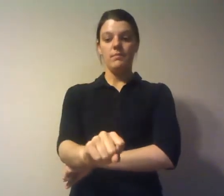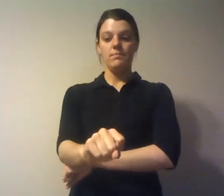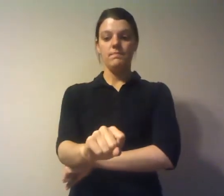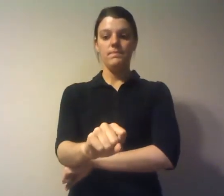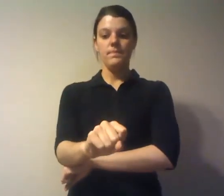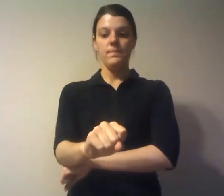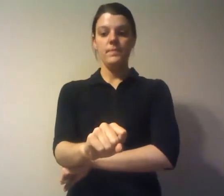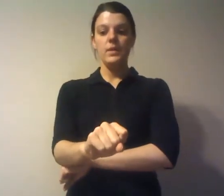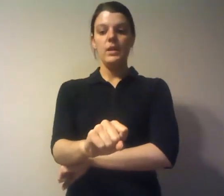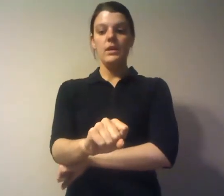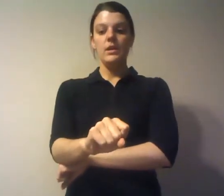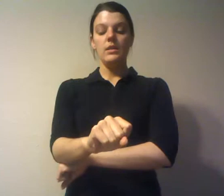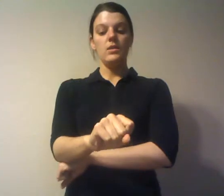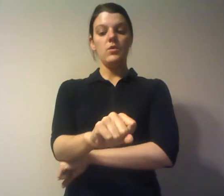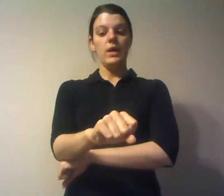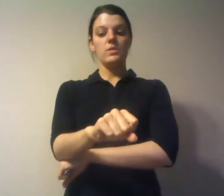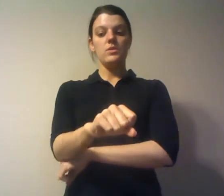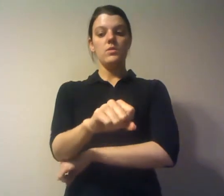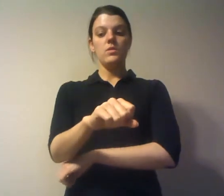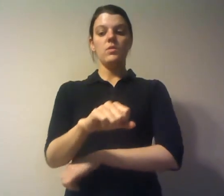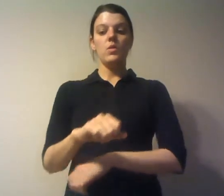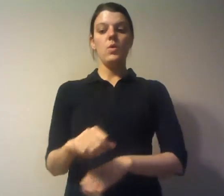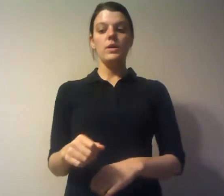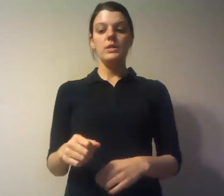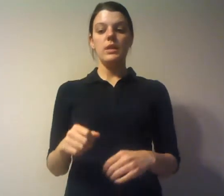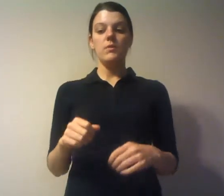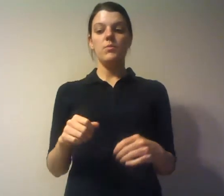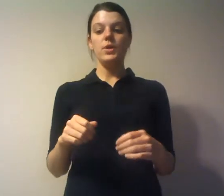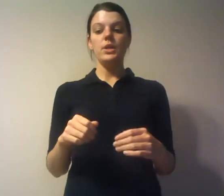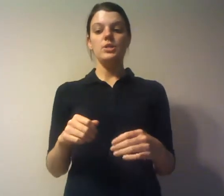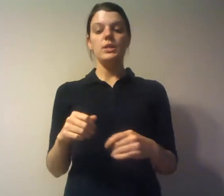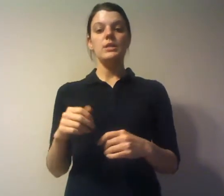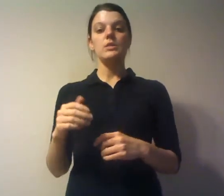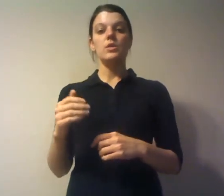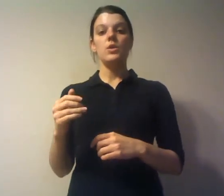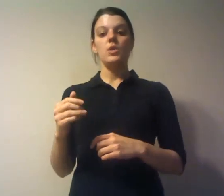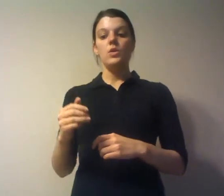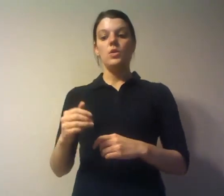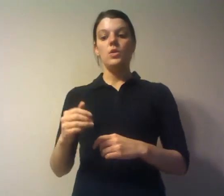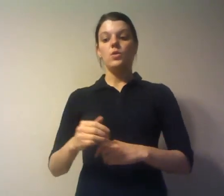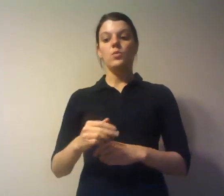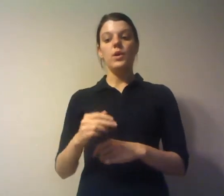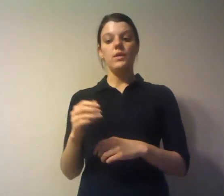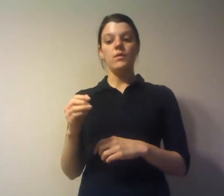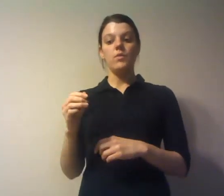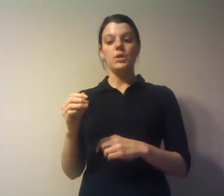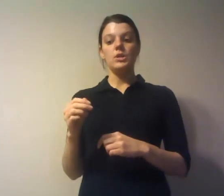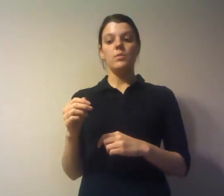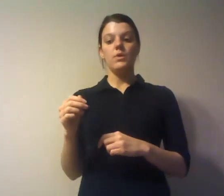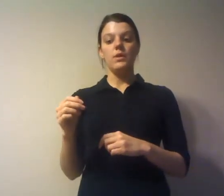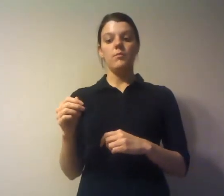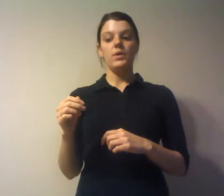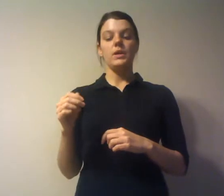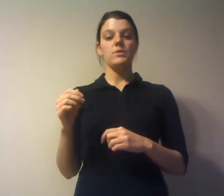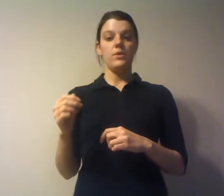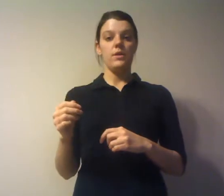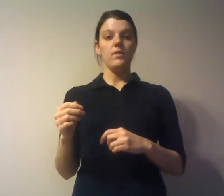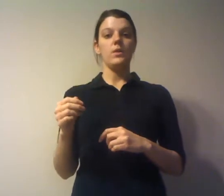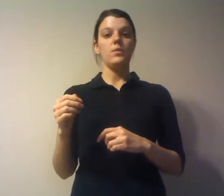overcome. Then you go back to the chorus, and the bridge is you're worthy of worship, worthy of praise, worthy of honor,